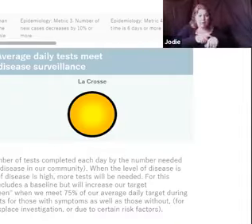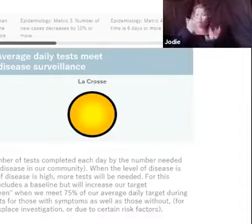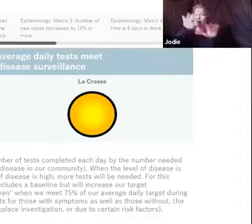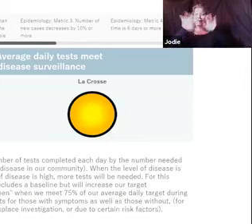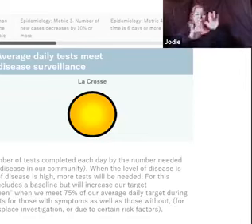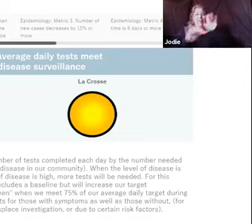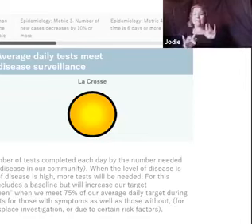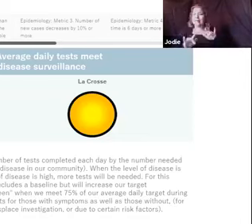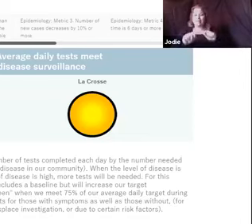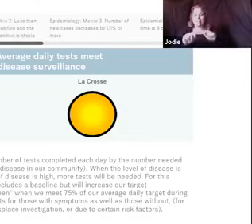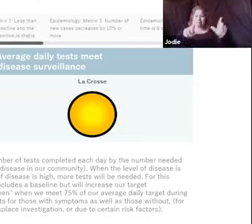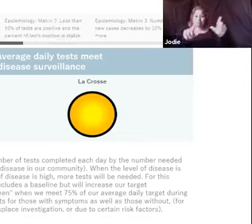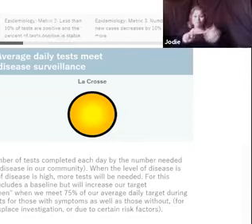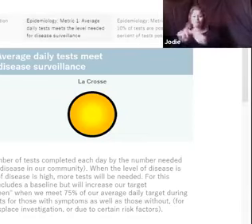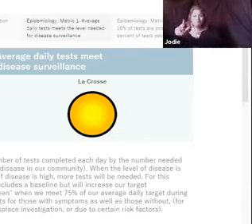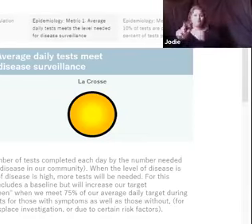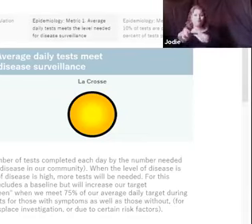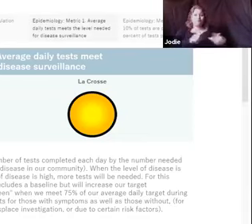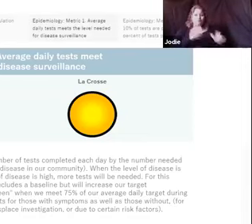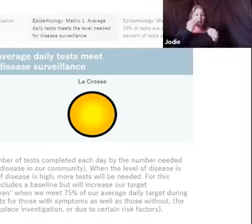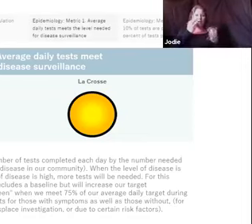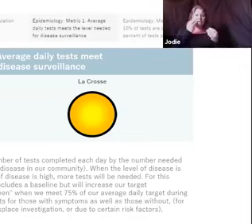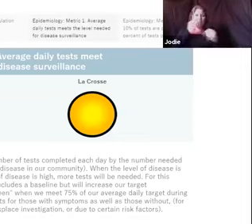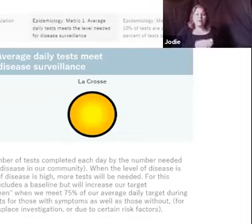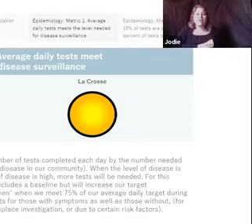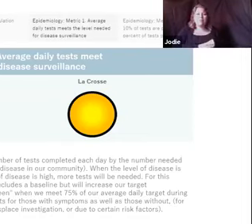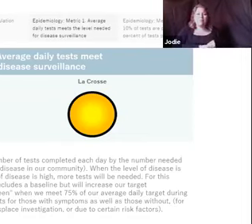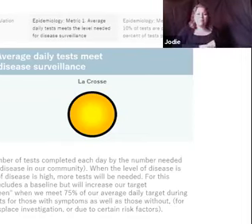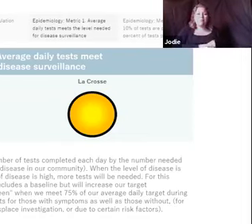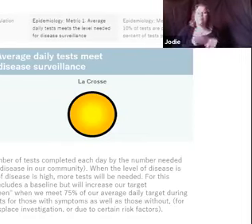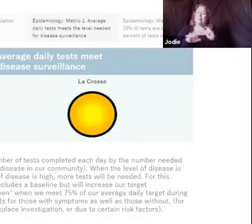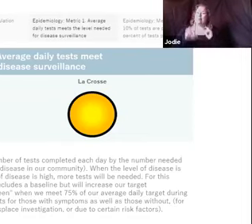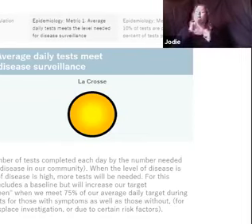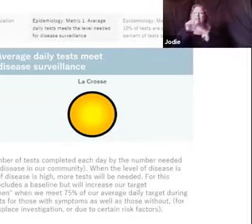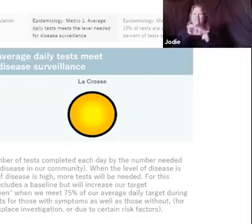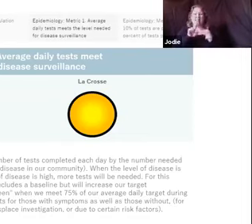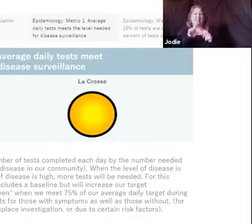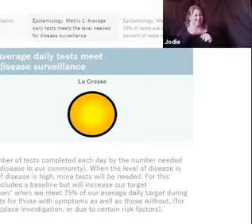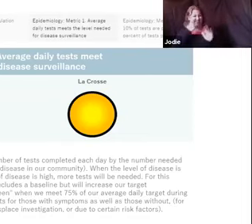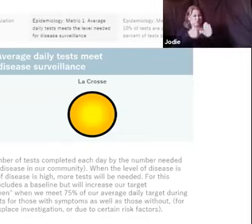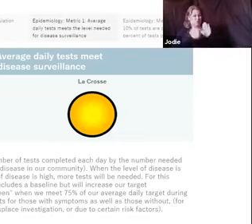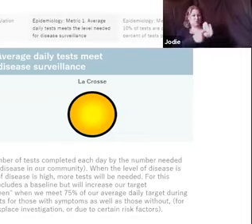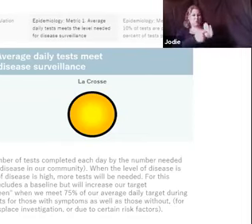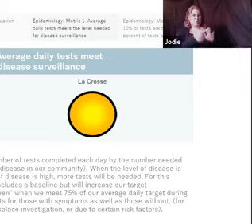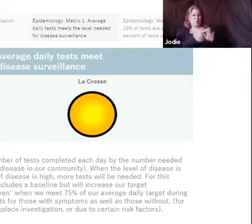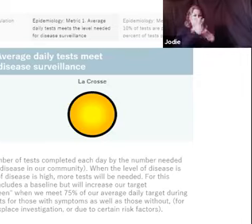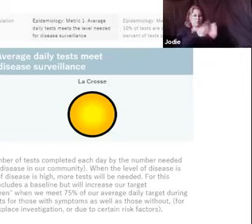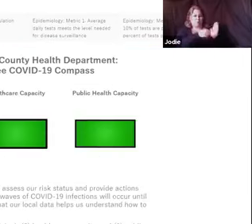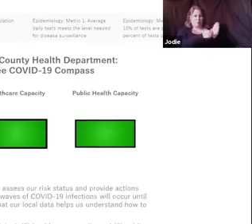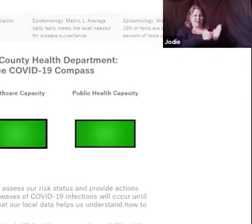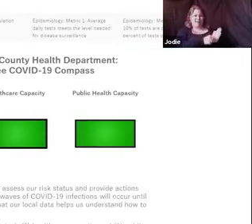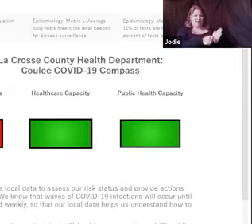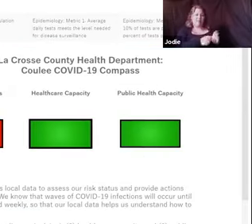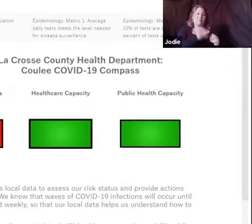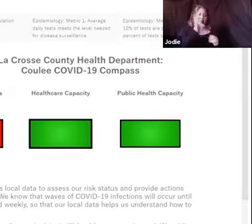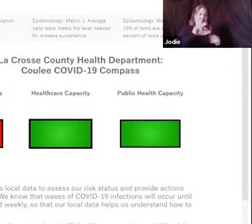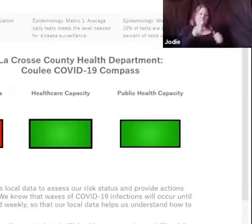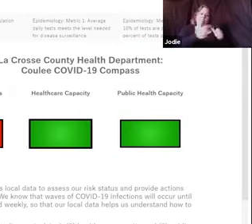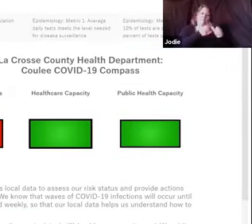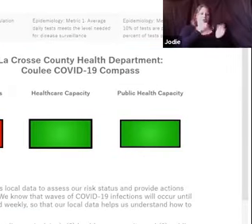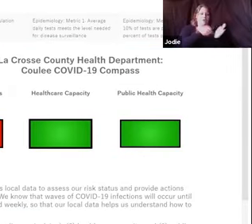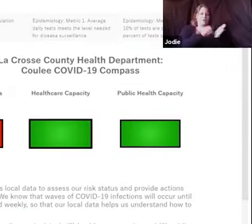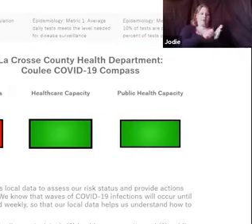But the thing that's going to be most important for a lot of people are those first 2 pages. So a landing page that just gives us this